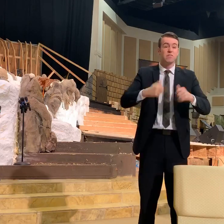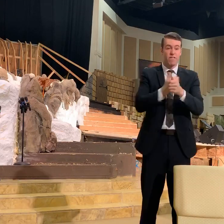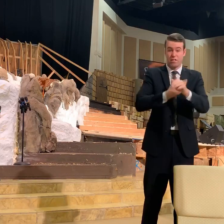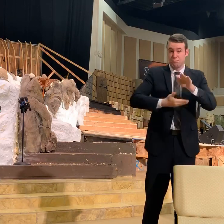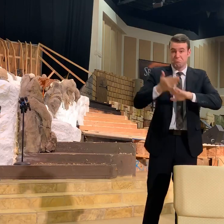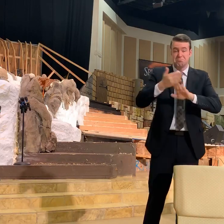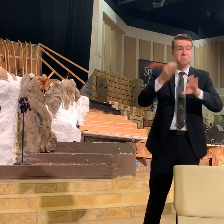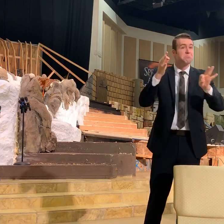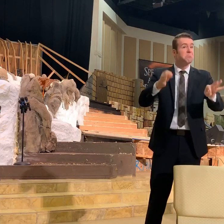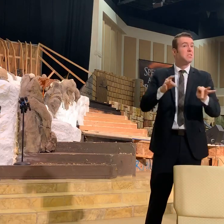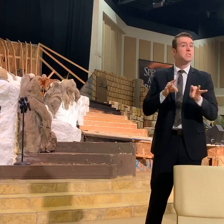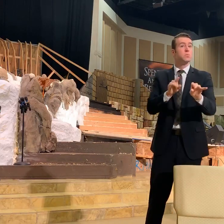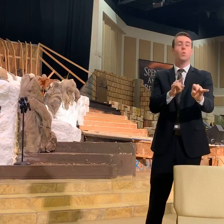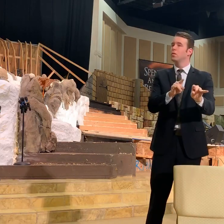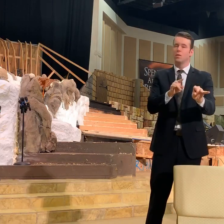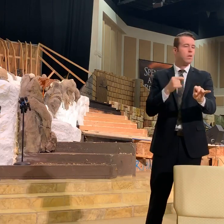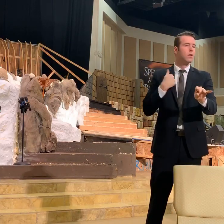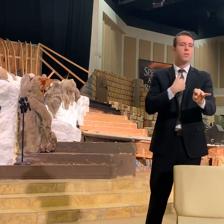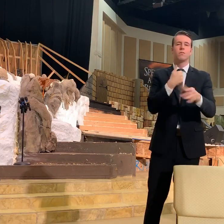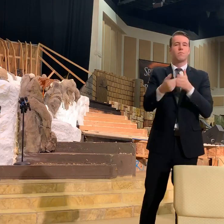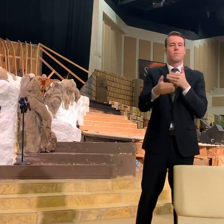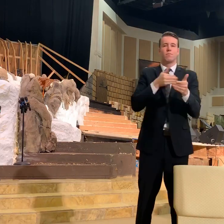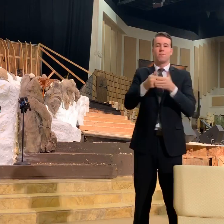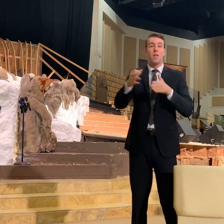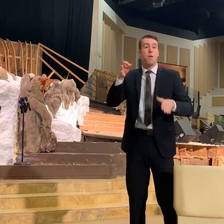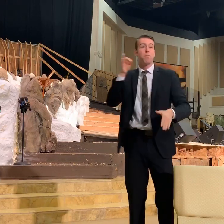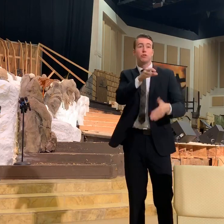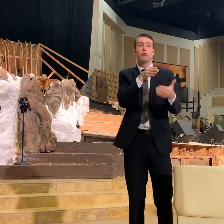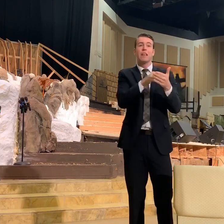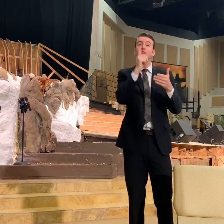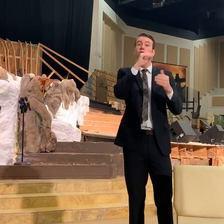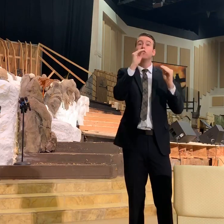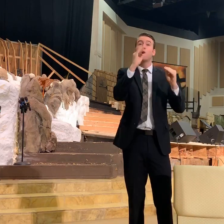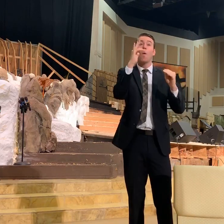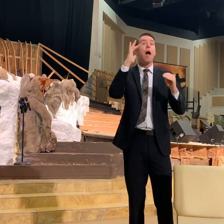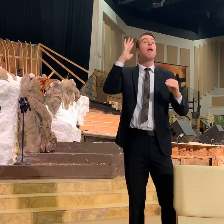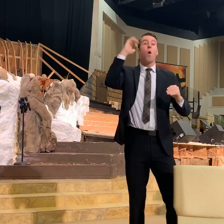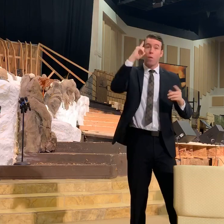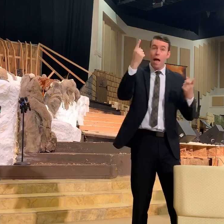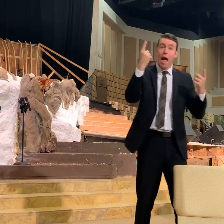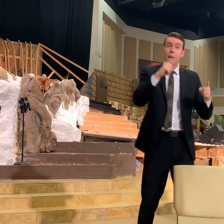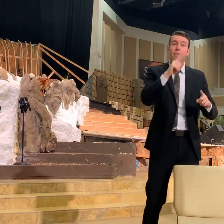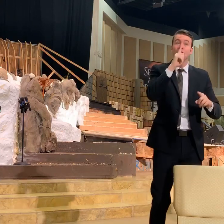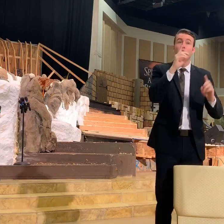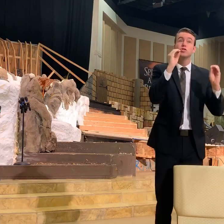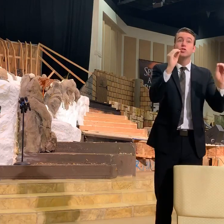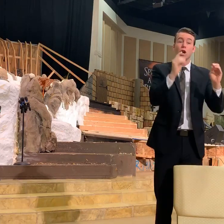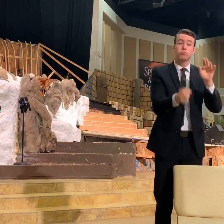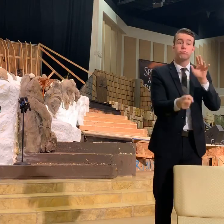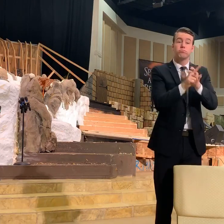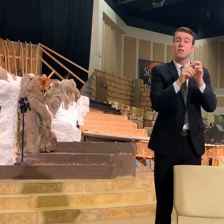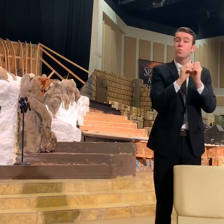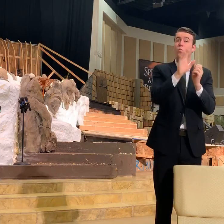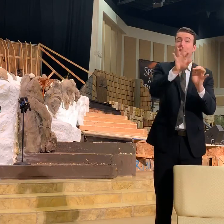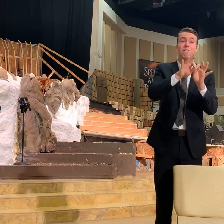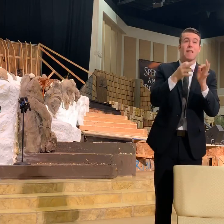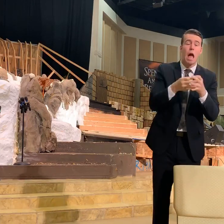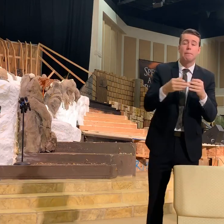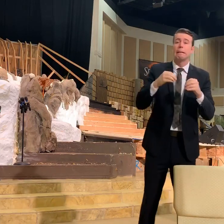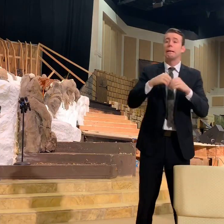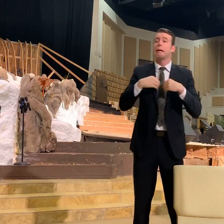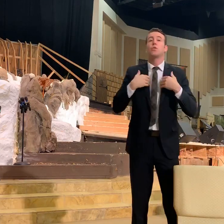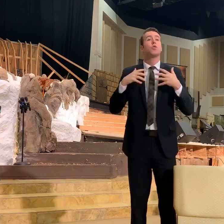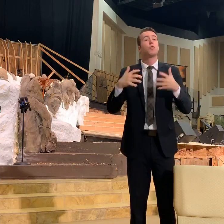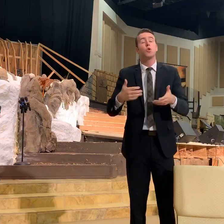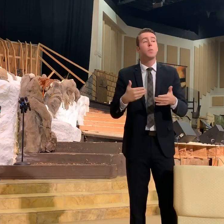up and running, we're going to preach this so that when those things show up in your family or in the youth group